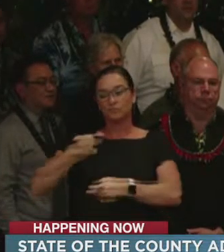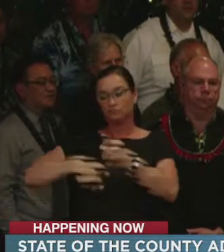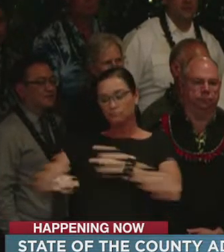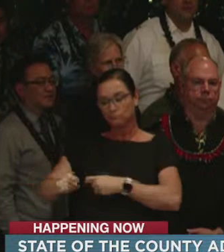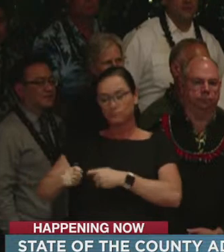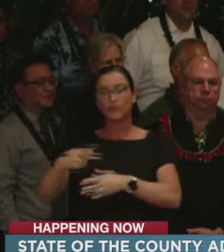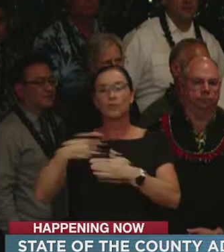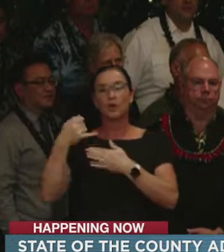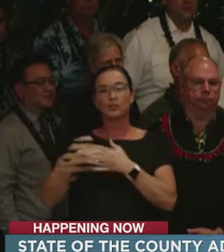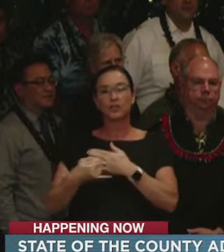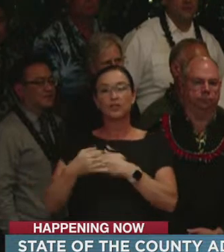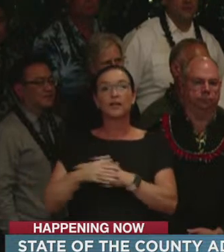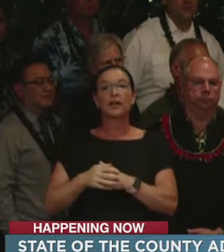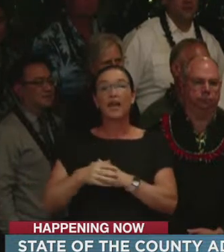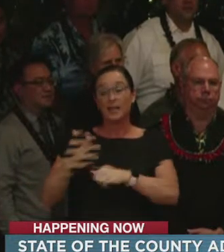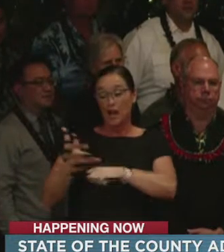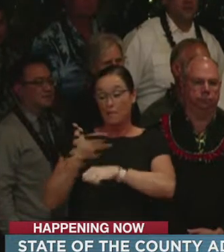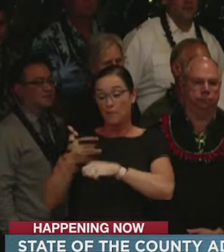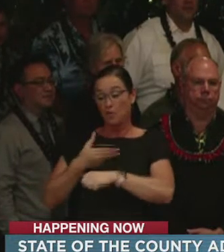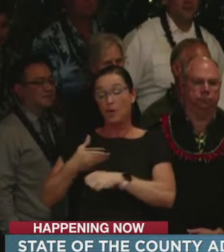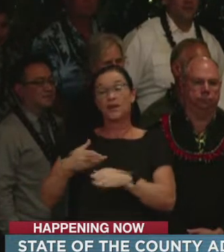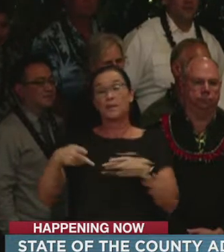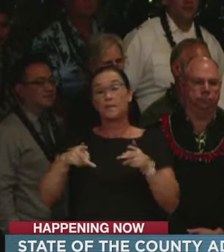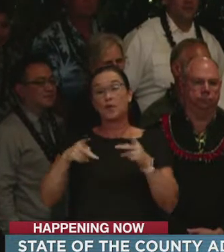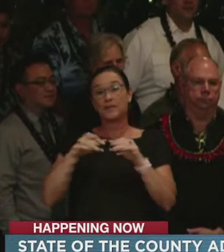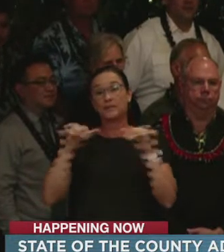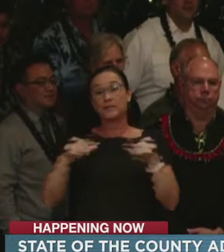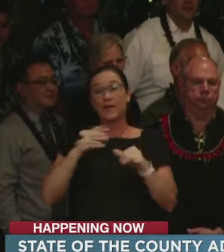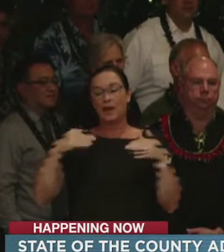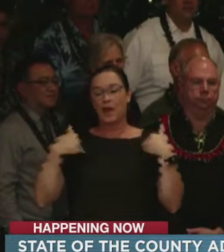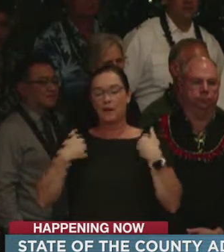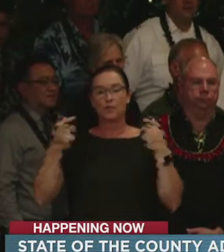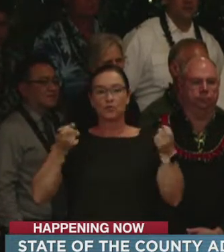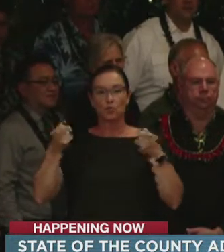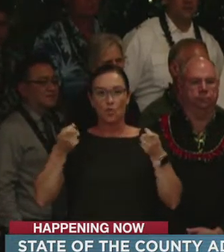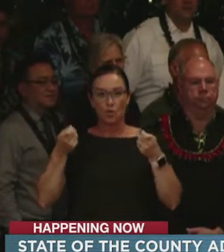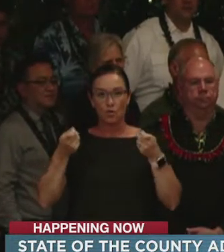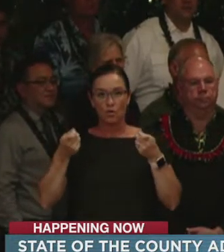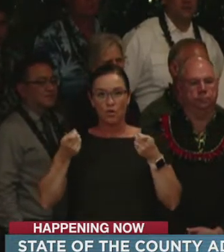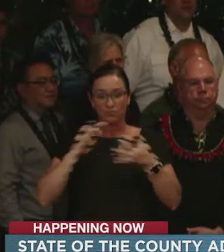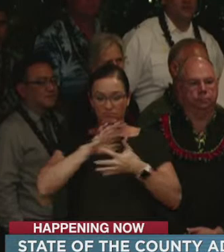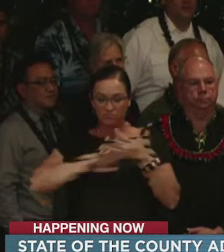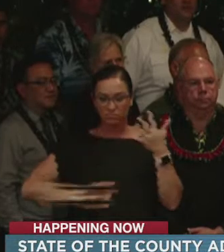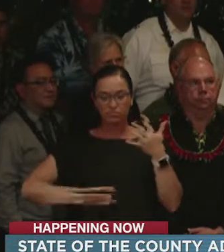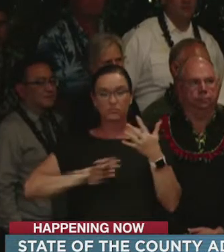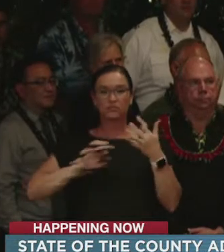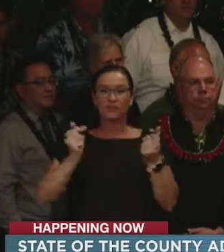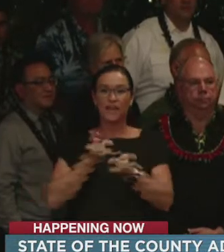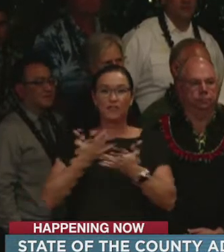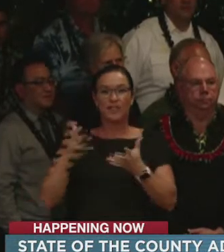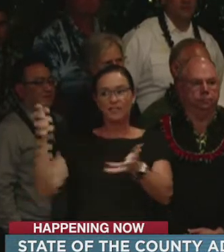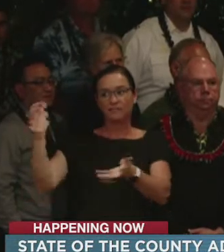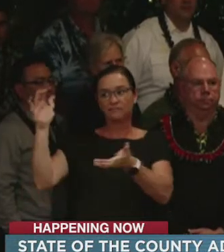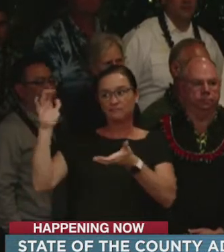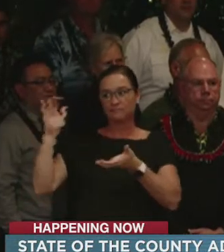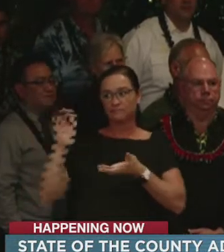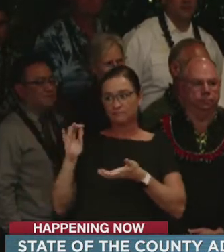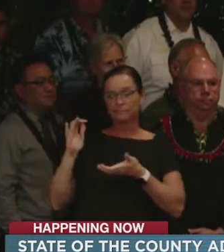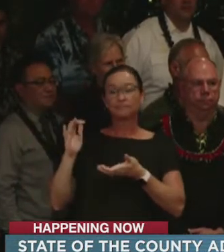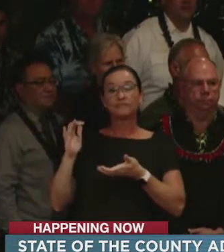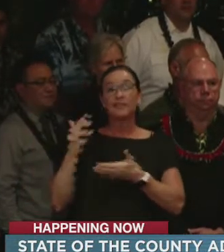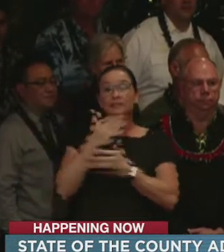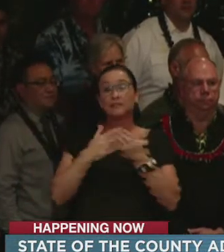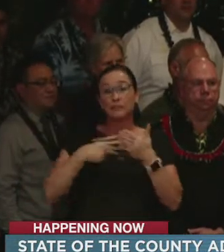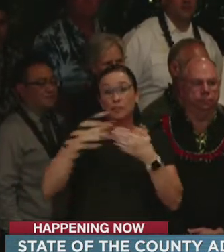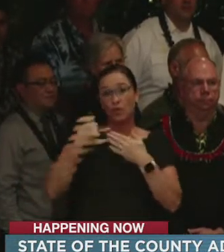EPIC permitting system, and animal control. These were the cards that we were dealt. Although some of the